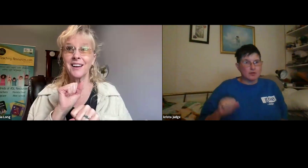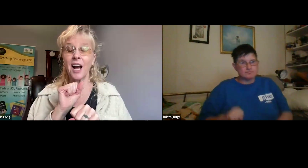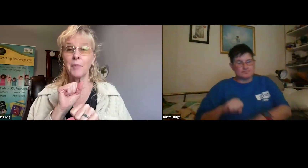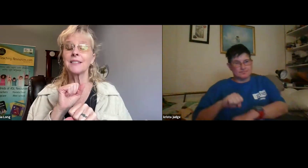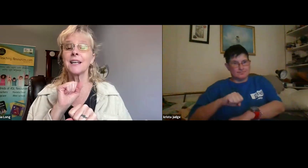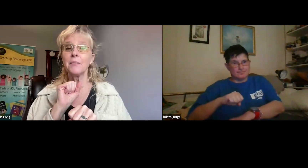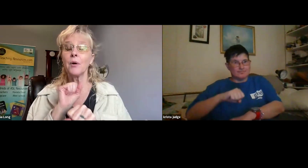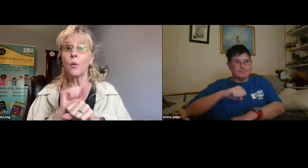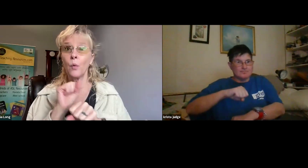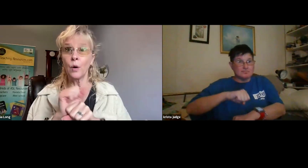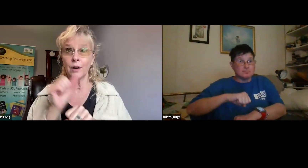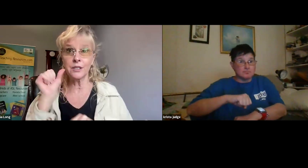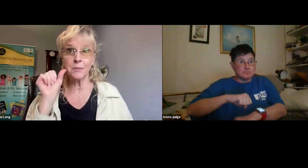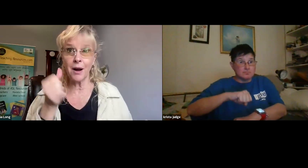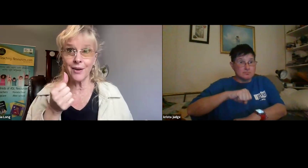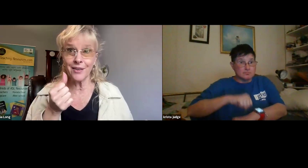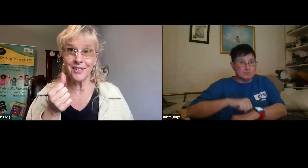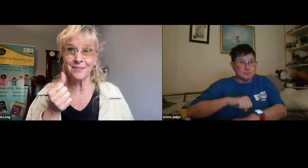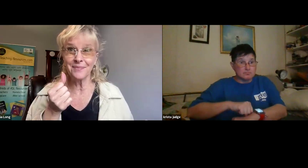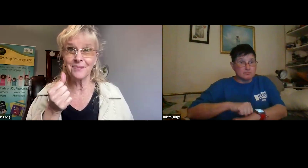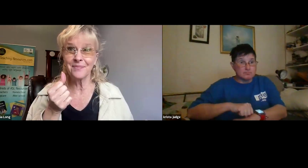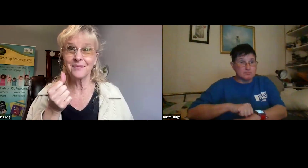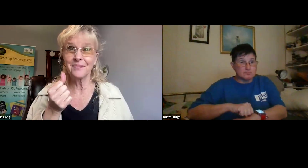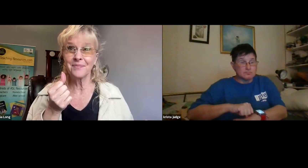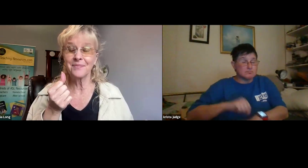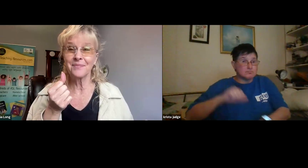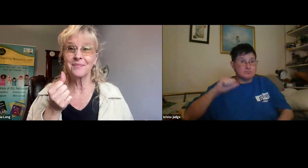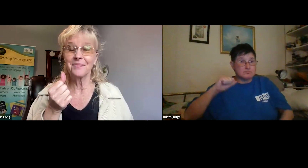good. Eyebrows up. Work tomorrow?